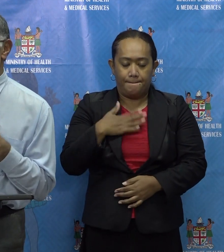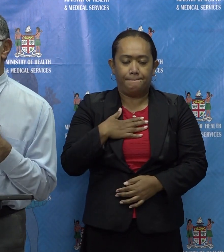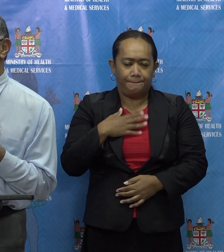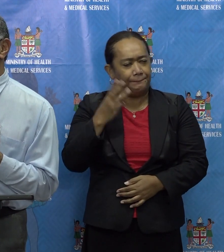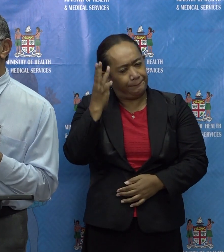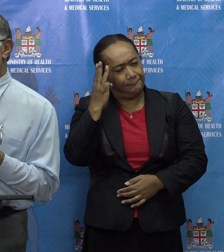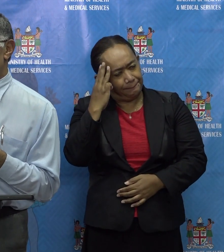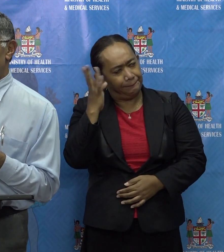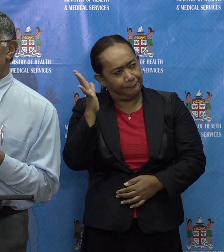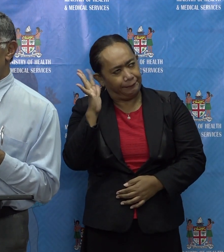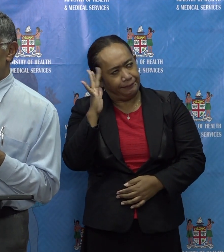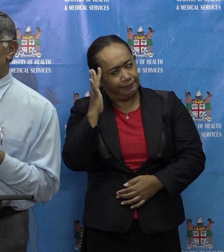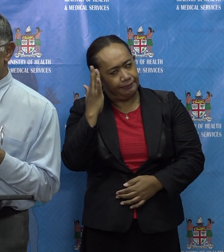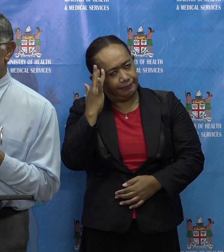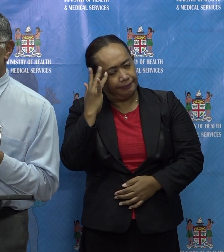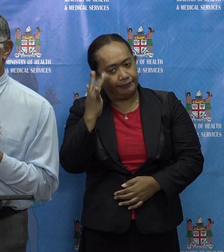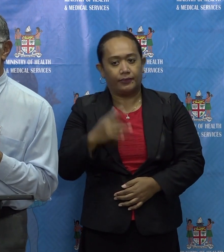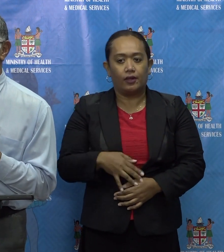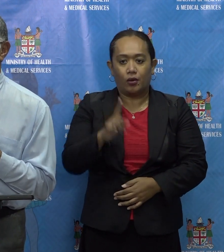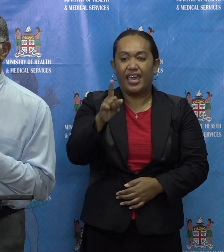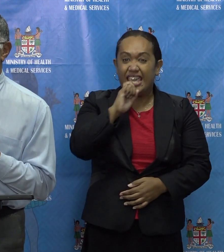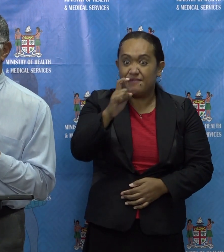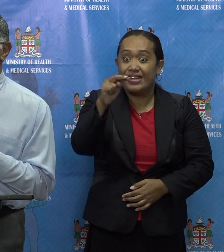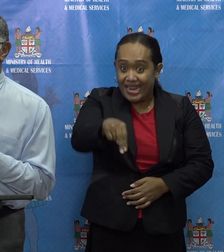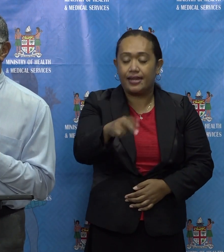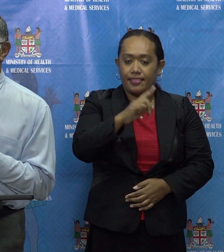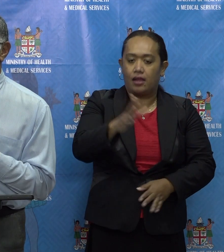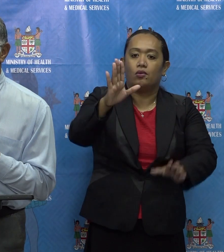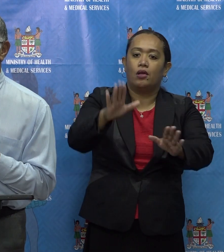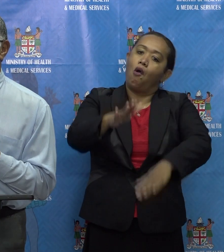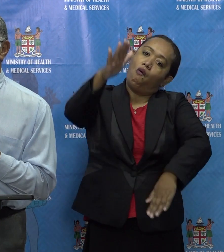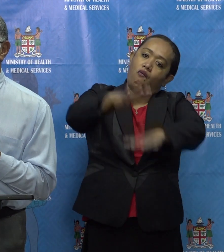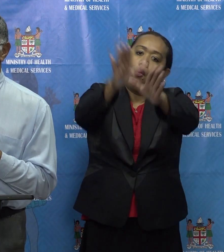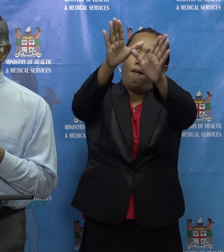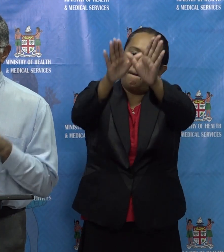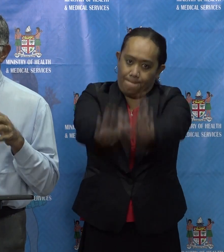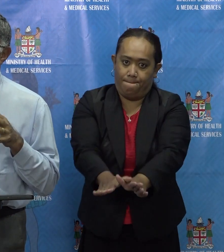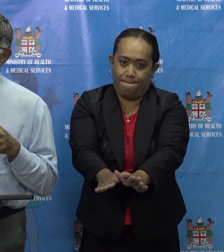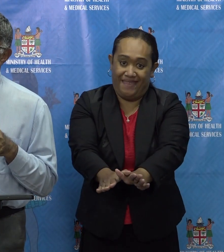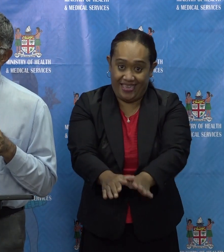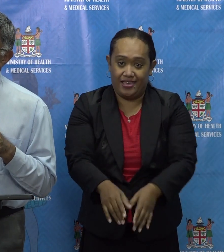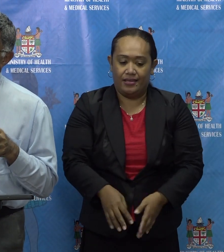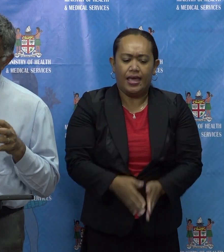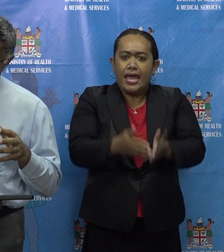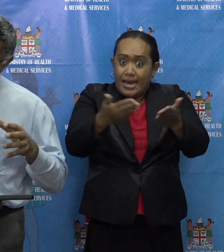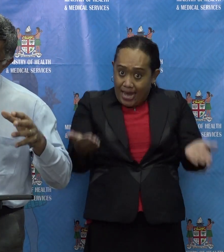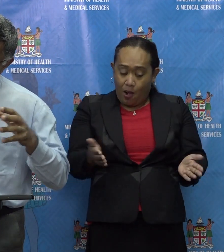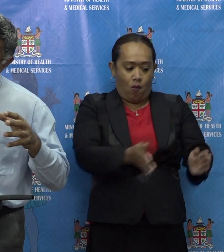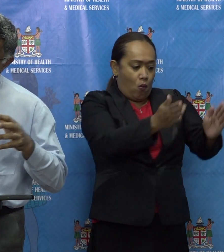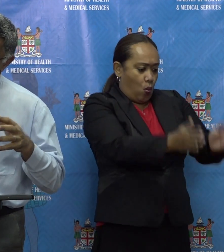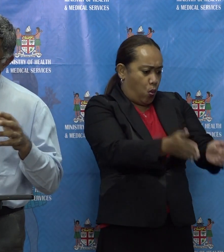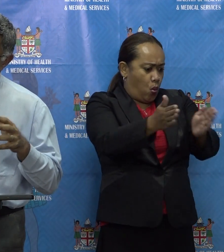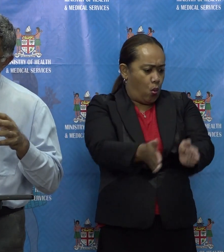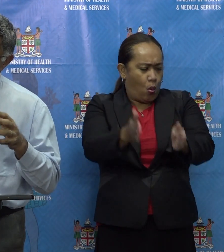As I said, if we need to get there, we'll get there. At the moment, I feel that many of our containment zones